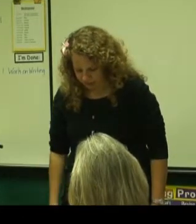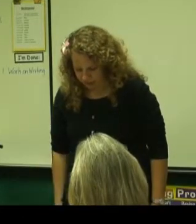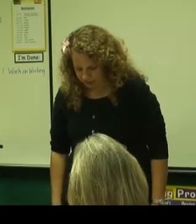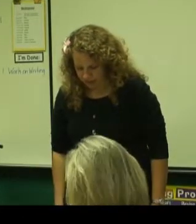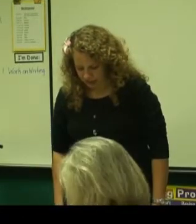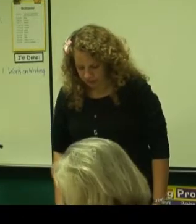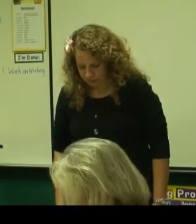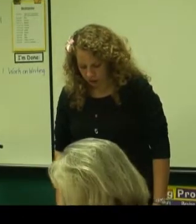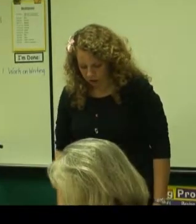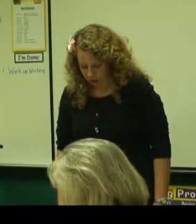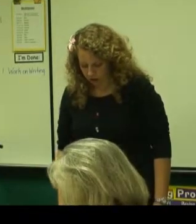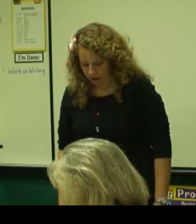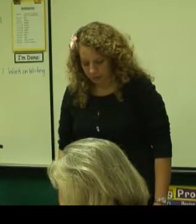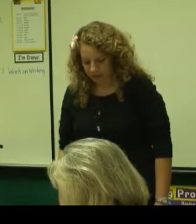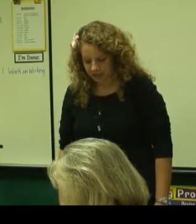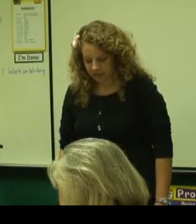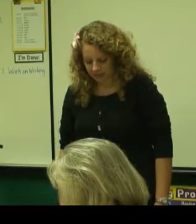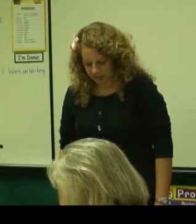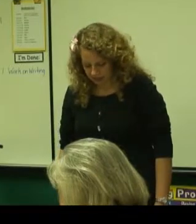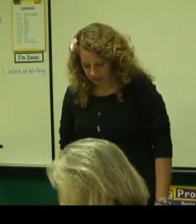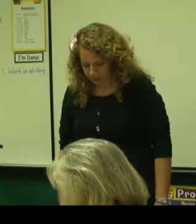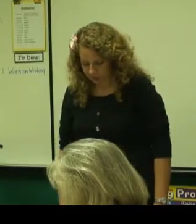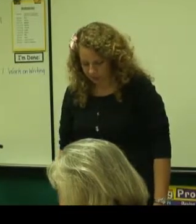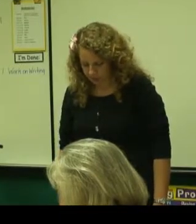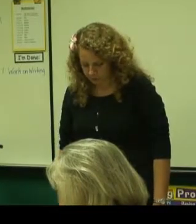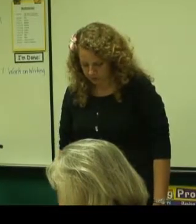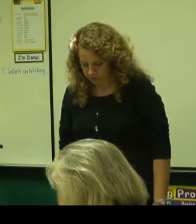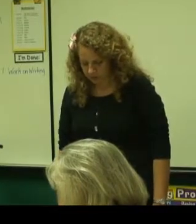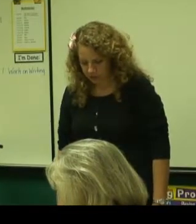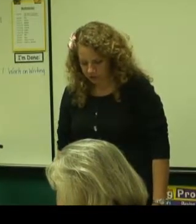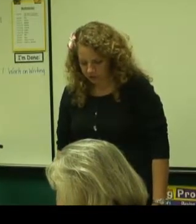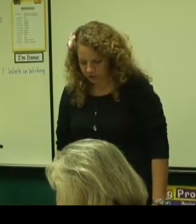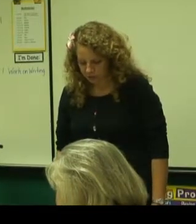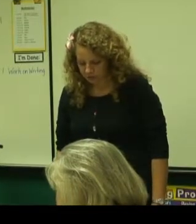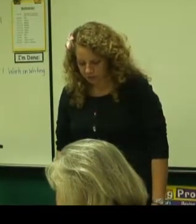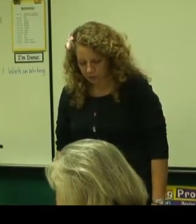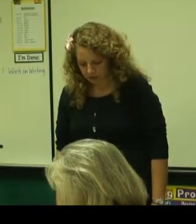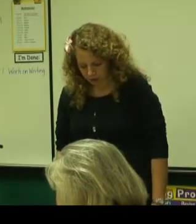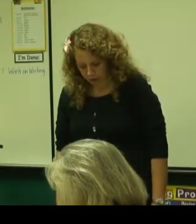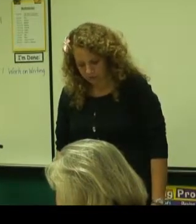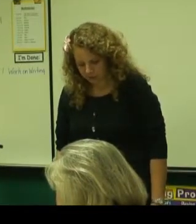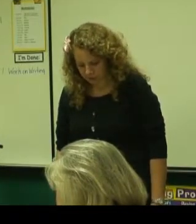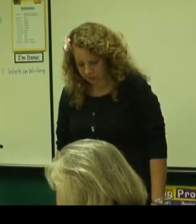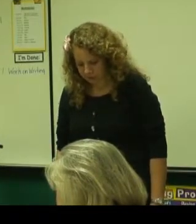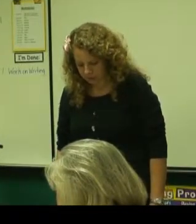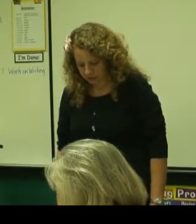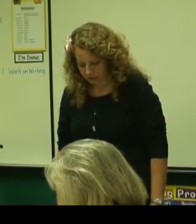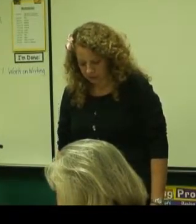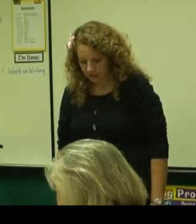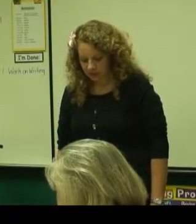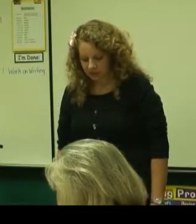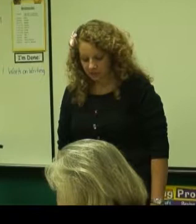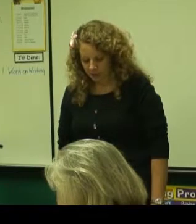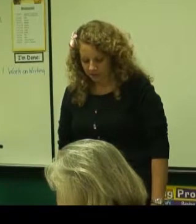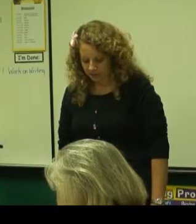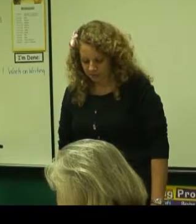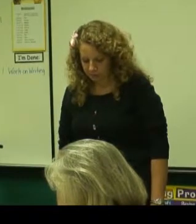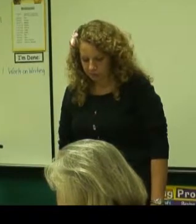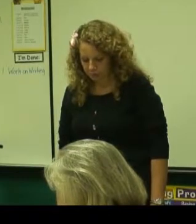And the negative marker accompanies the negative response. The yes or no signs may be dropped from the response. The following examples are